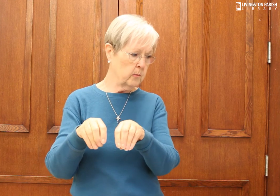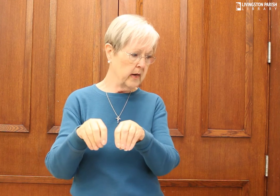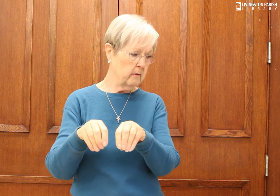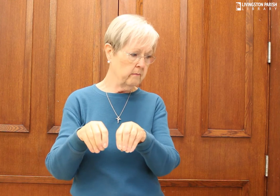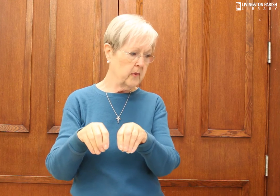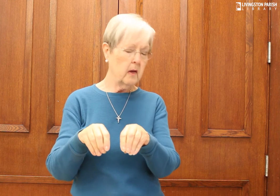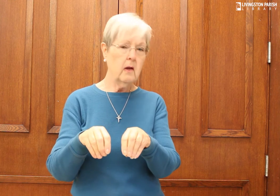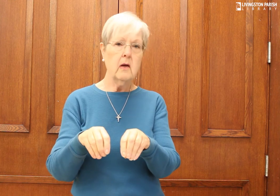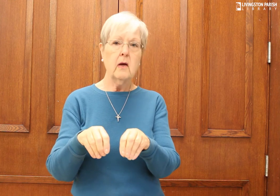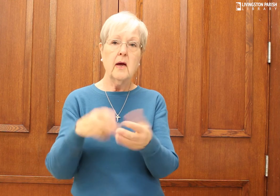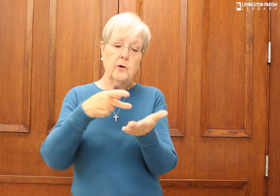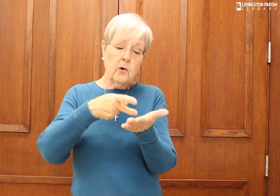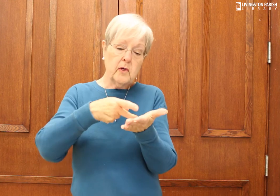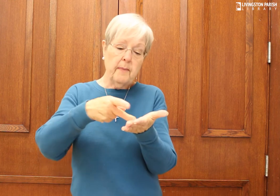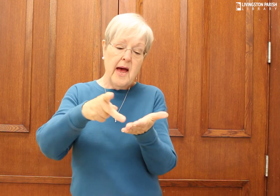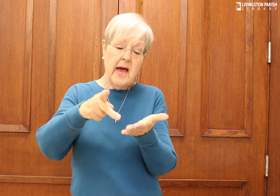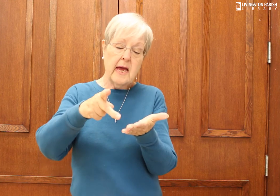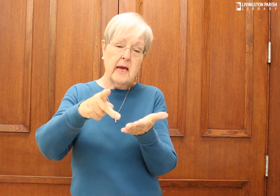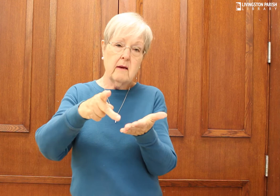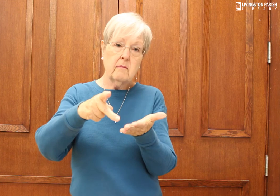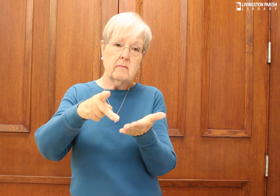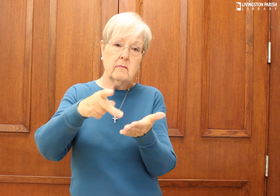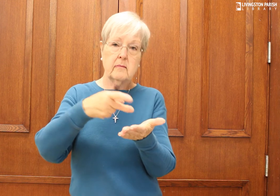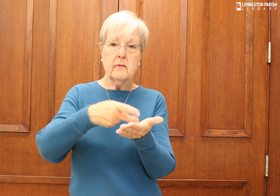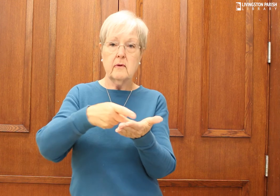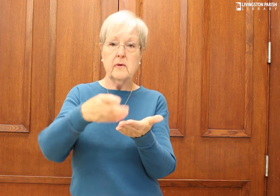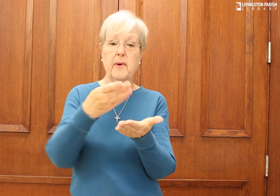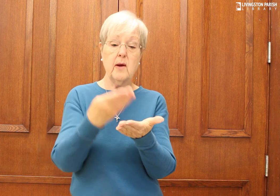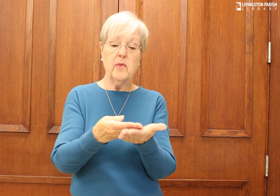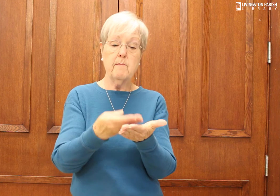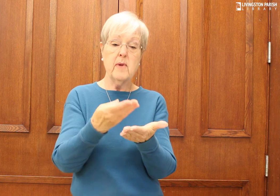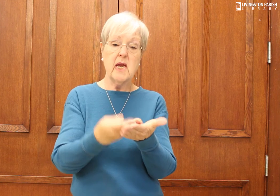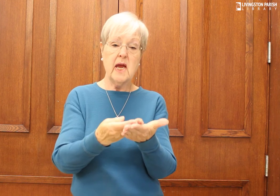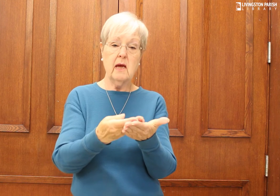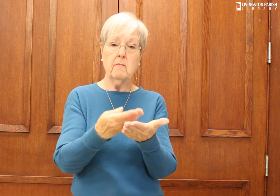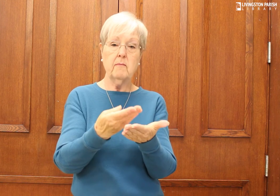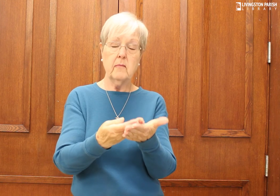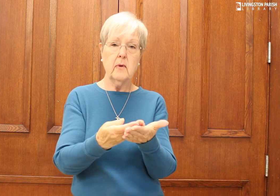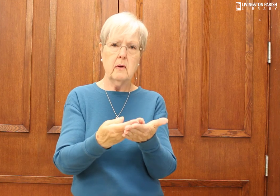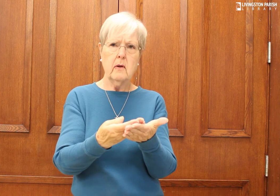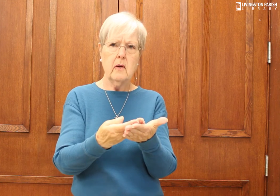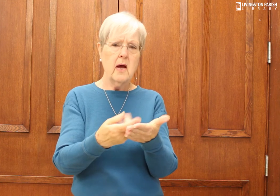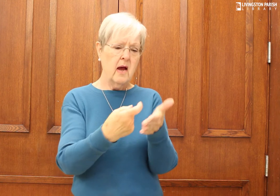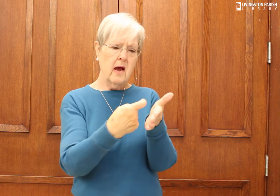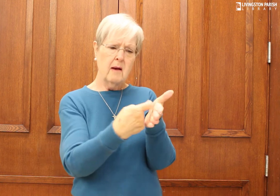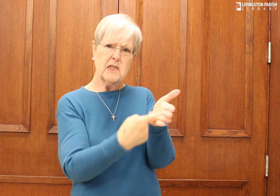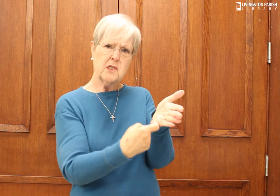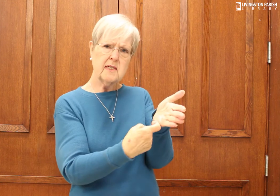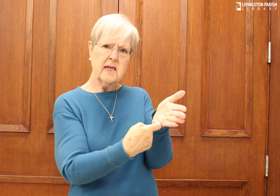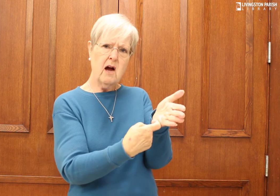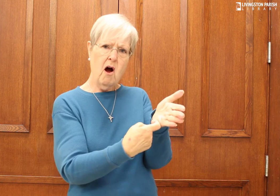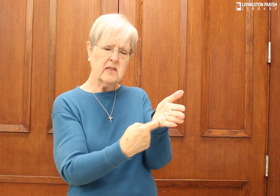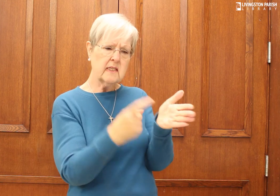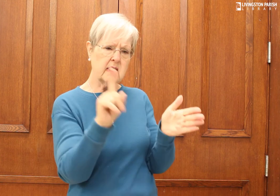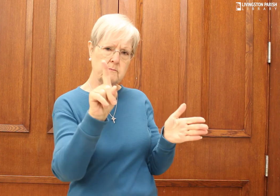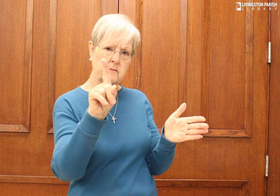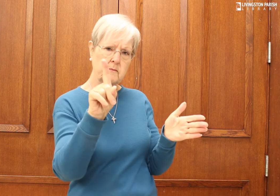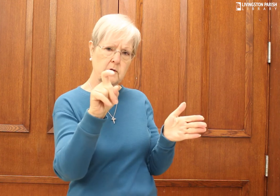somewhere. And you're going to pay. You're going to pay with your money. How much does it cost? Crook